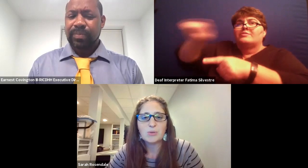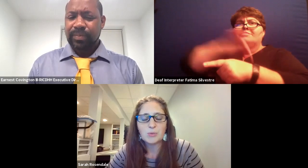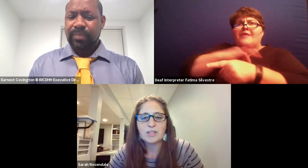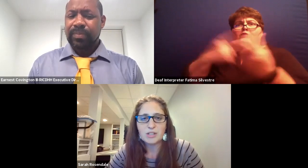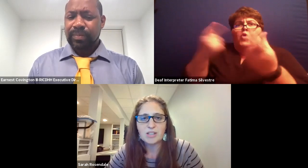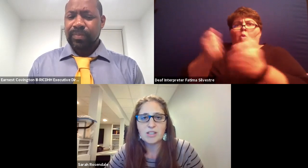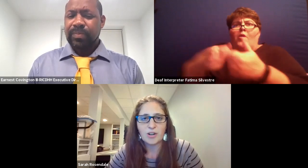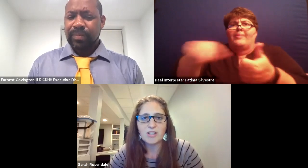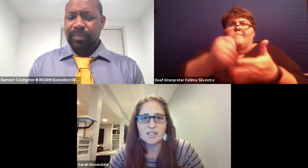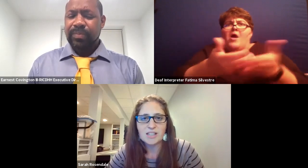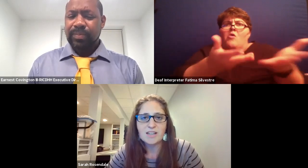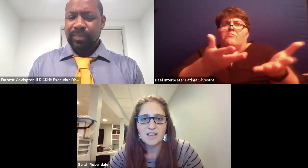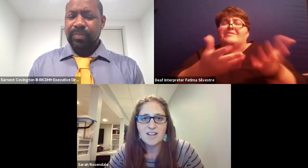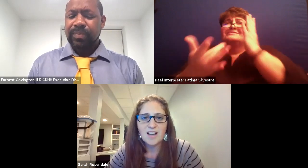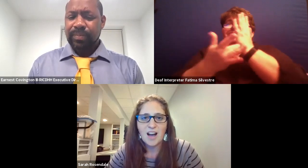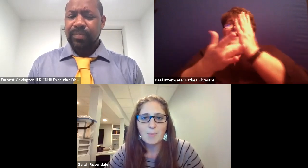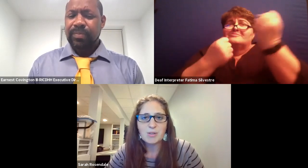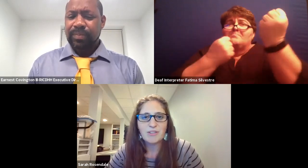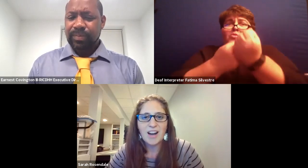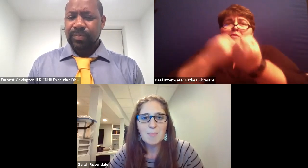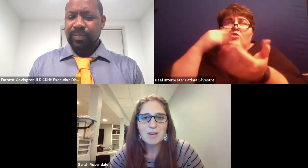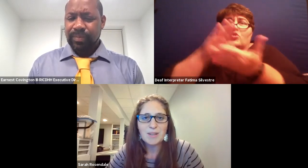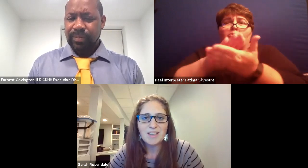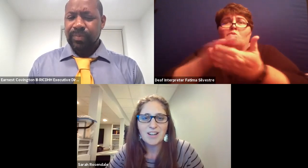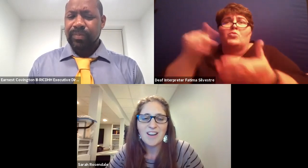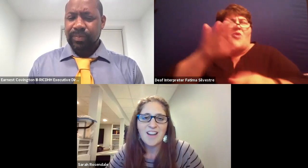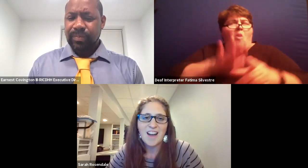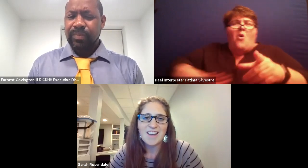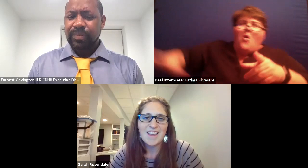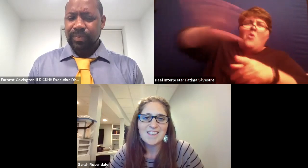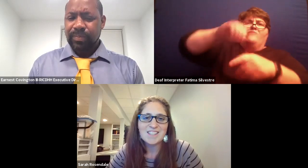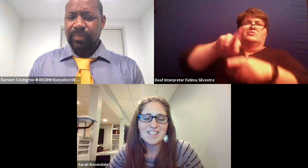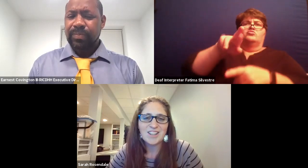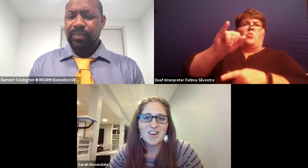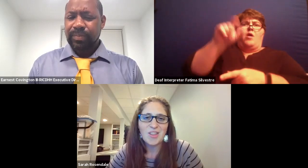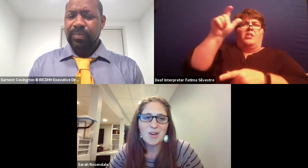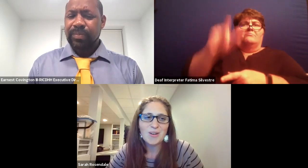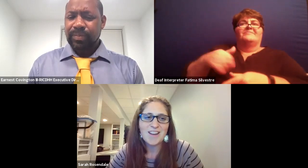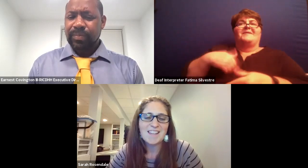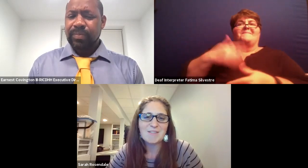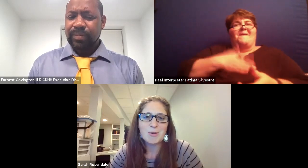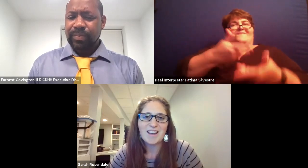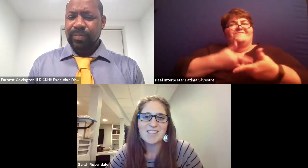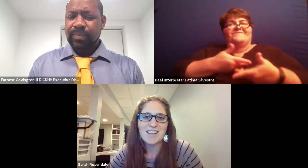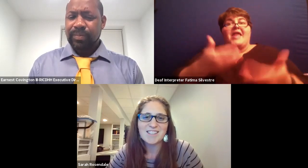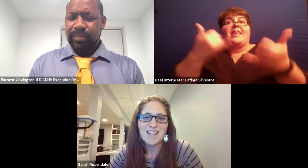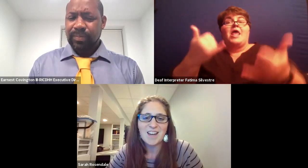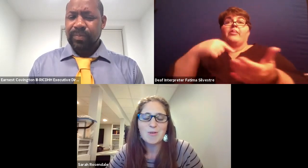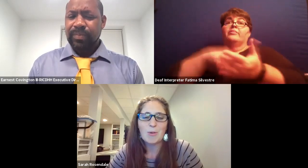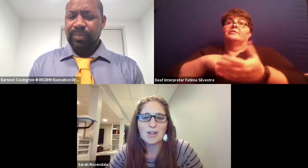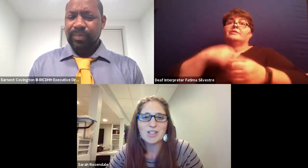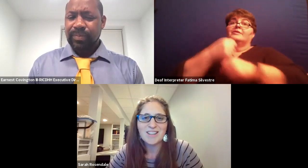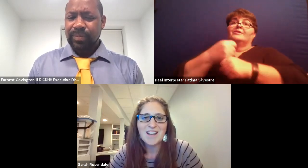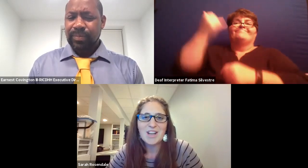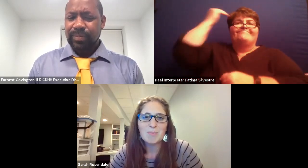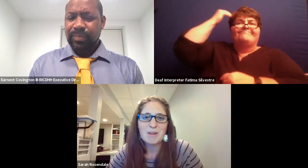support to school districts across the state. So we're very happy to be here again this year, although as everyone else has said,